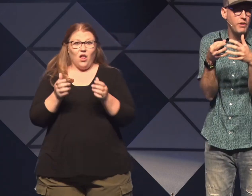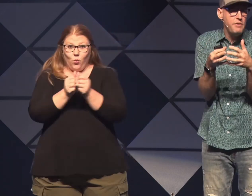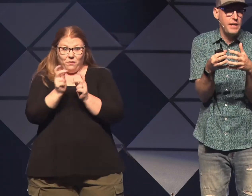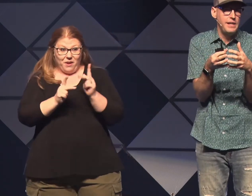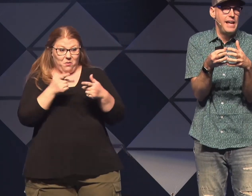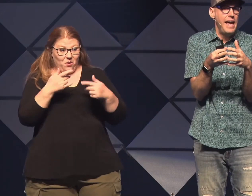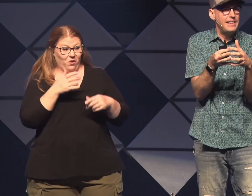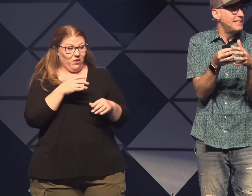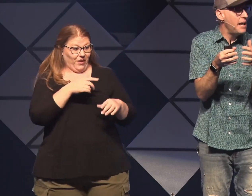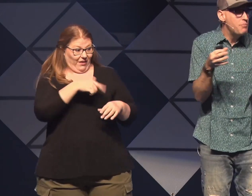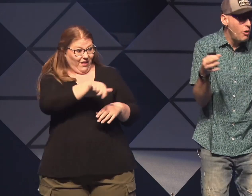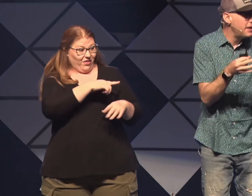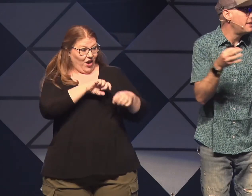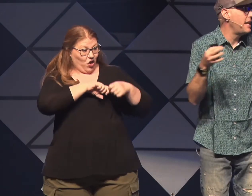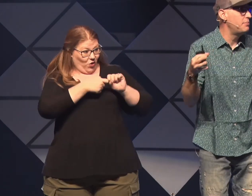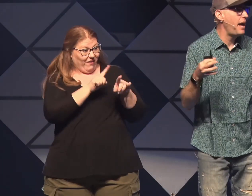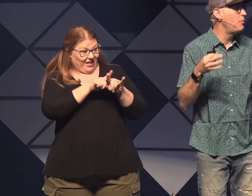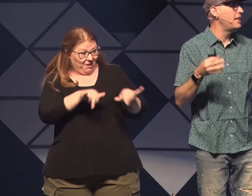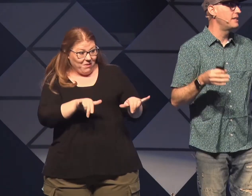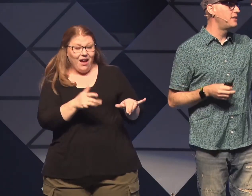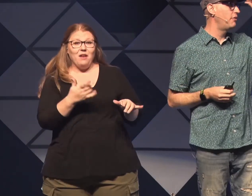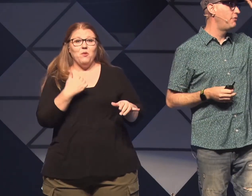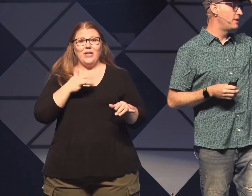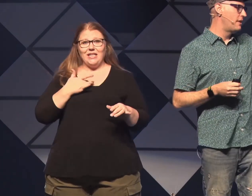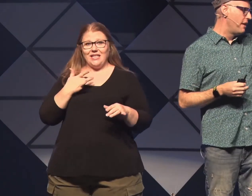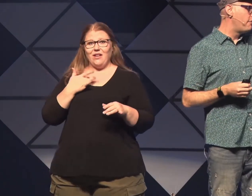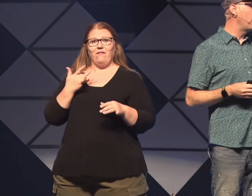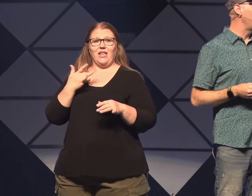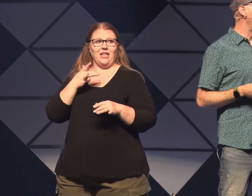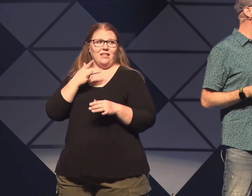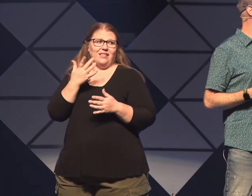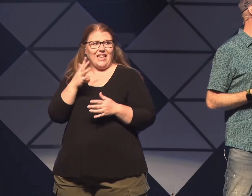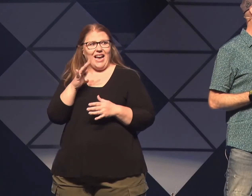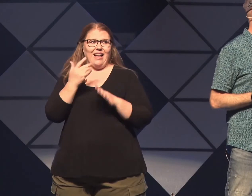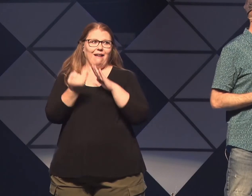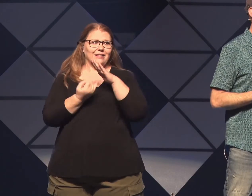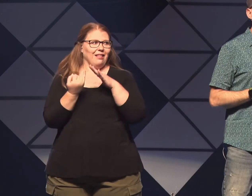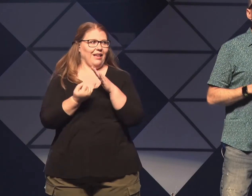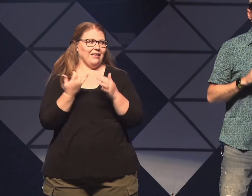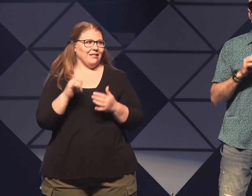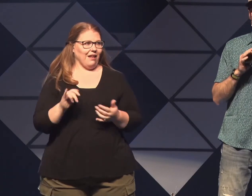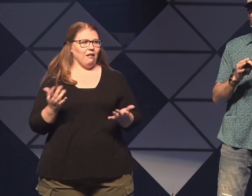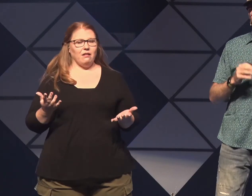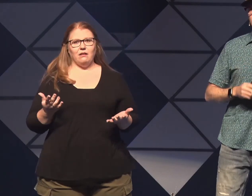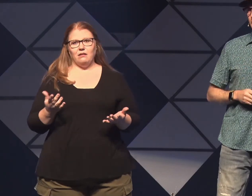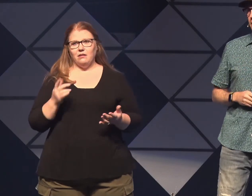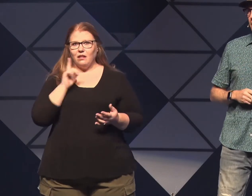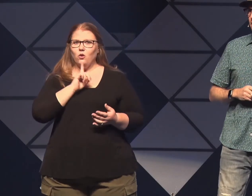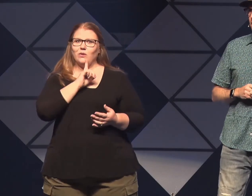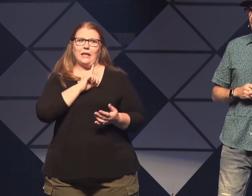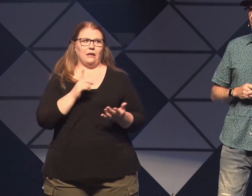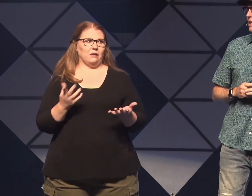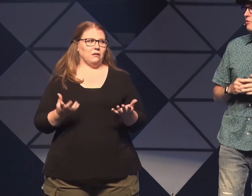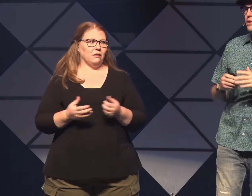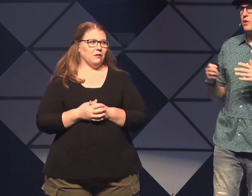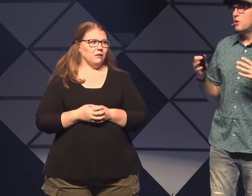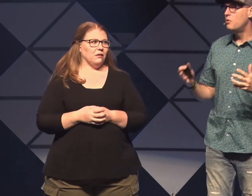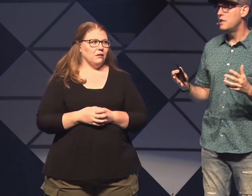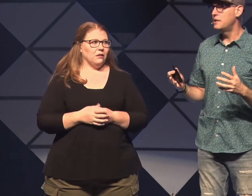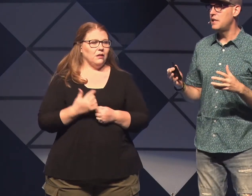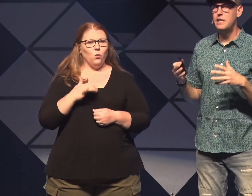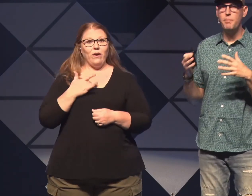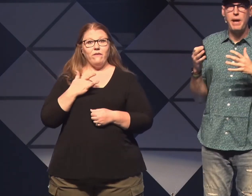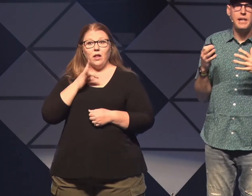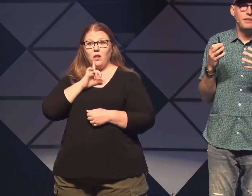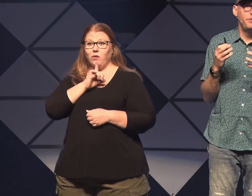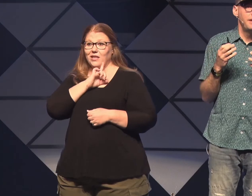that are grieving, at the same moment, at the same time, we can still feel fairly isolated and lonely. We can feel